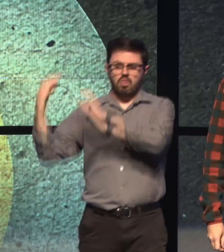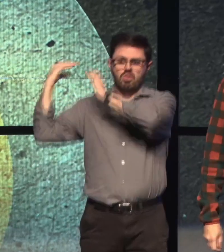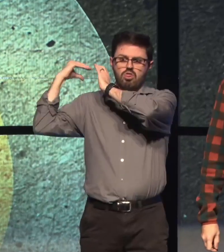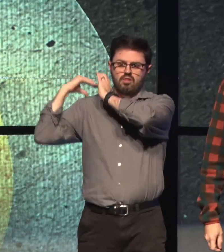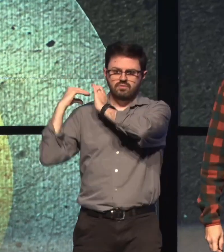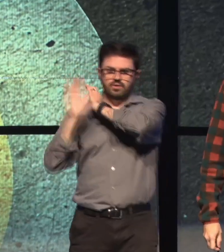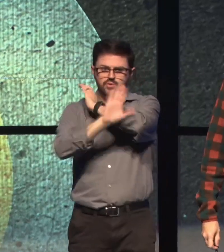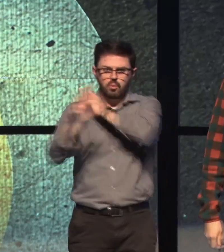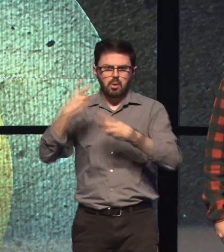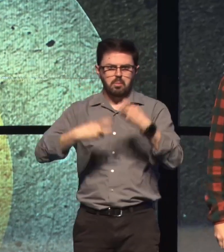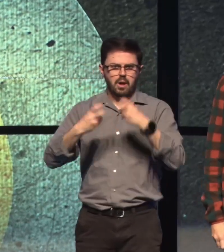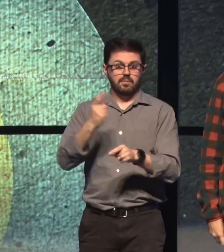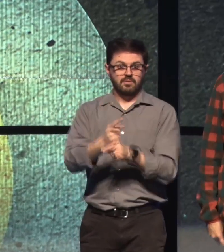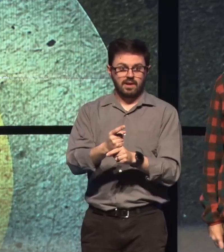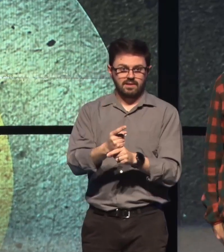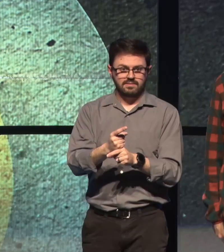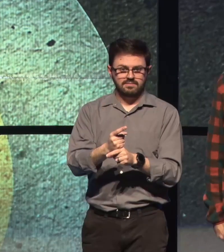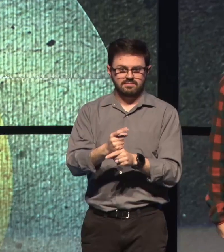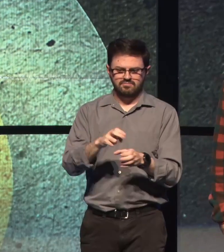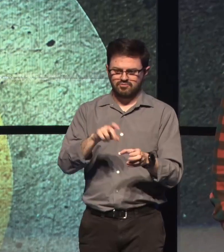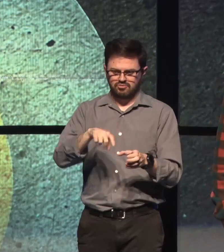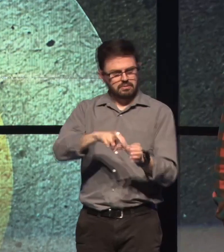quit tomorrow.